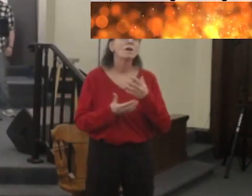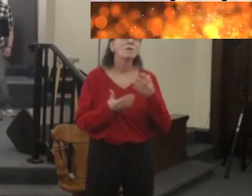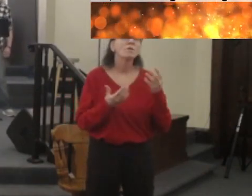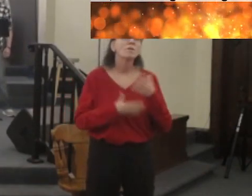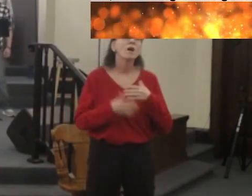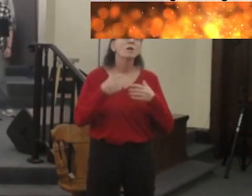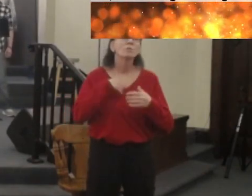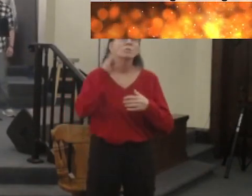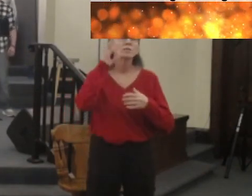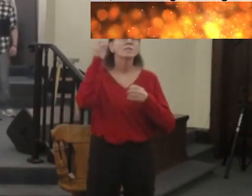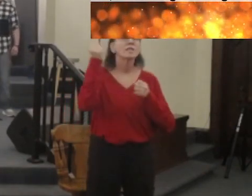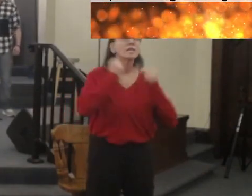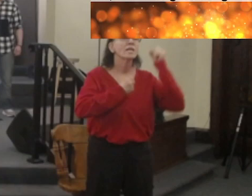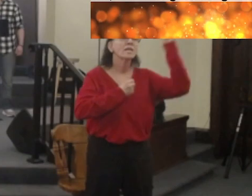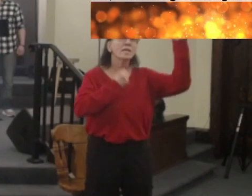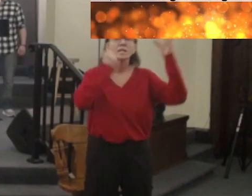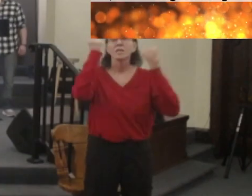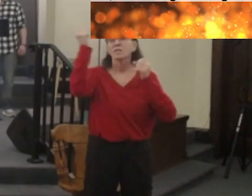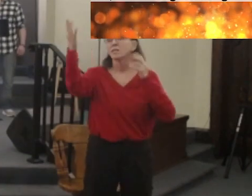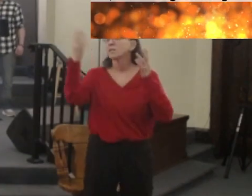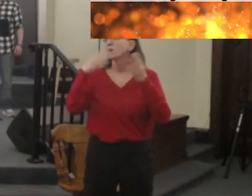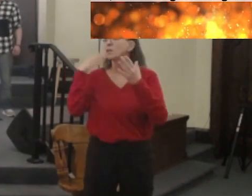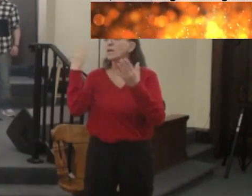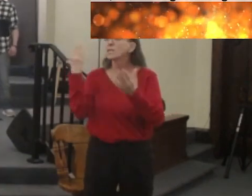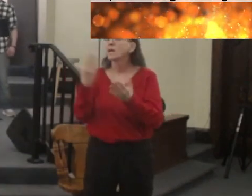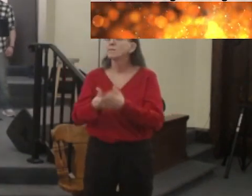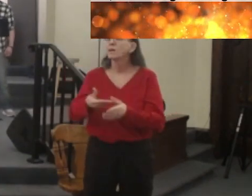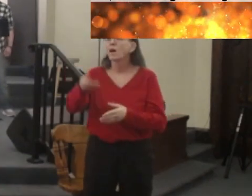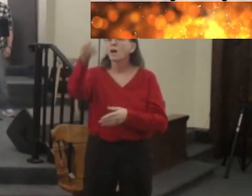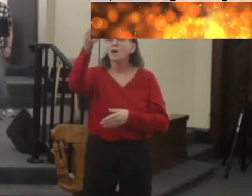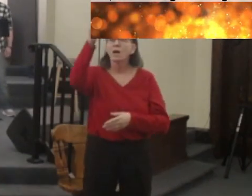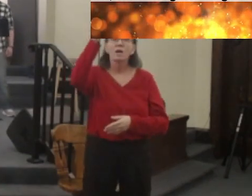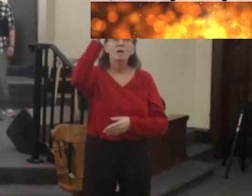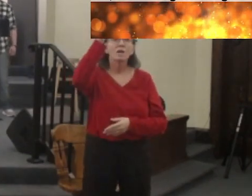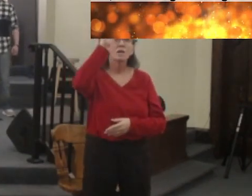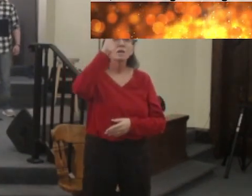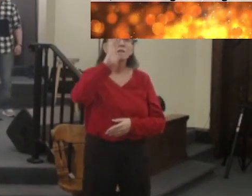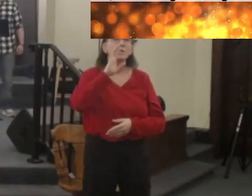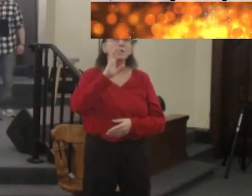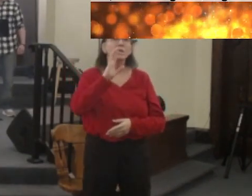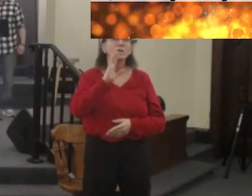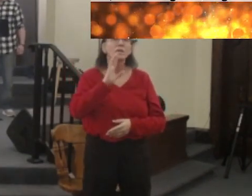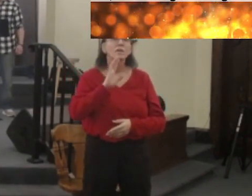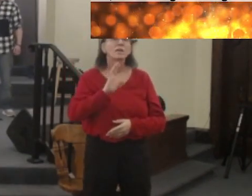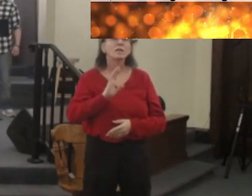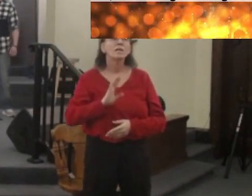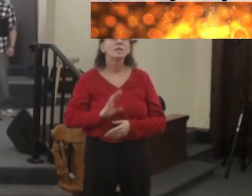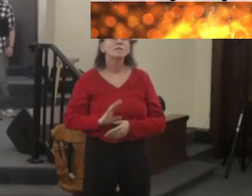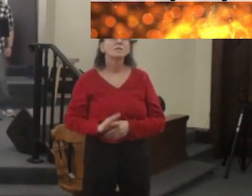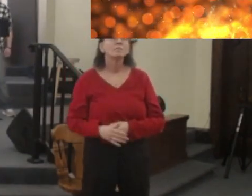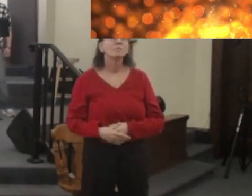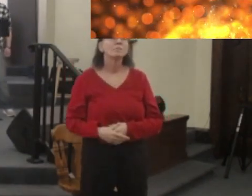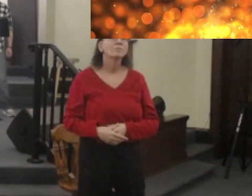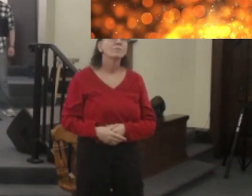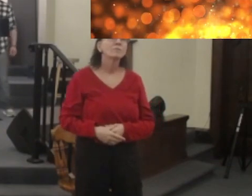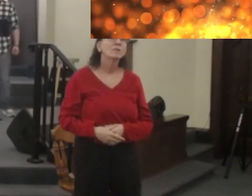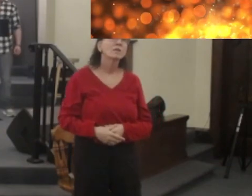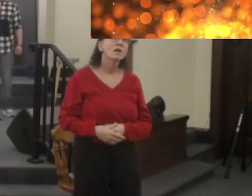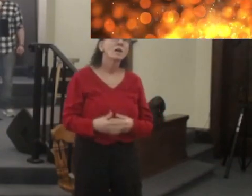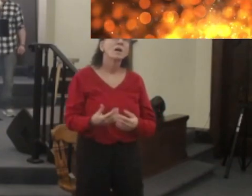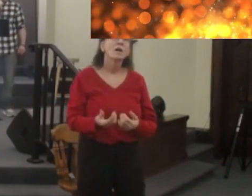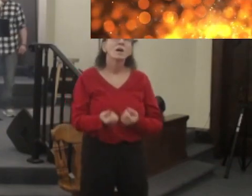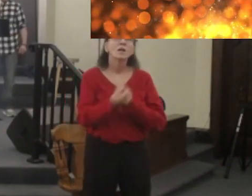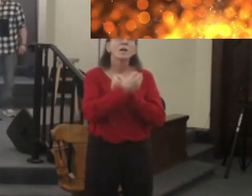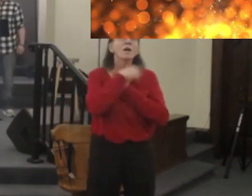able, oh, I will sing of the goodness of God.